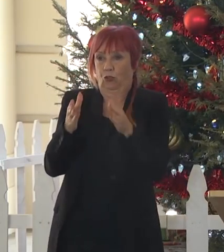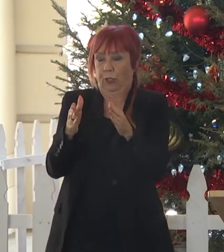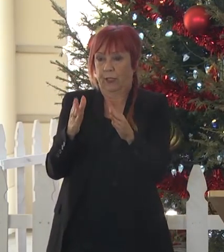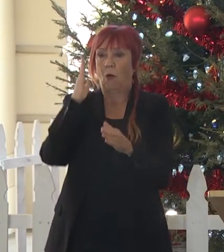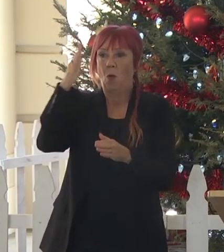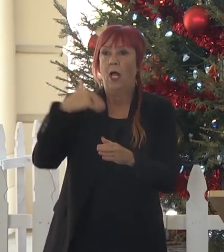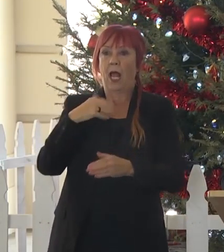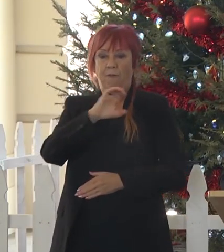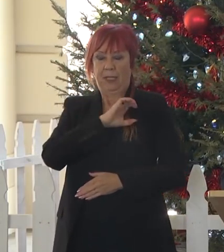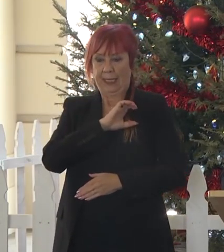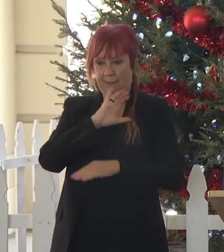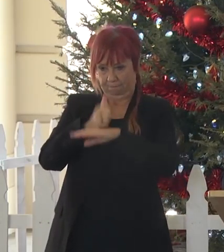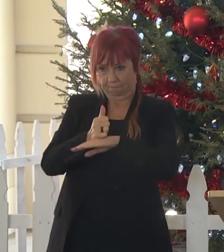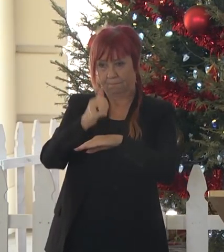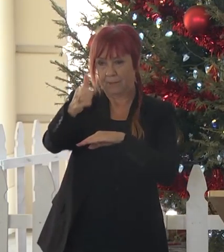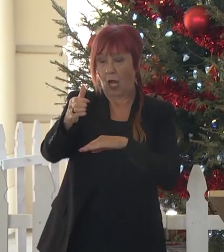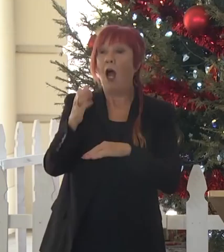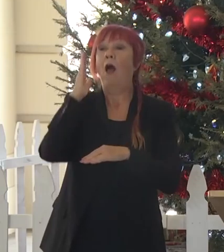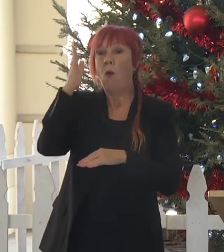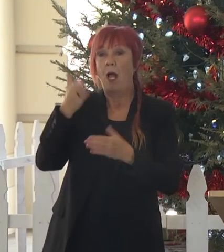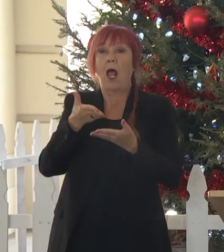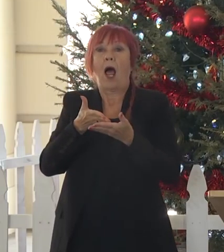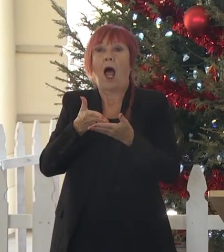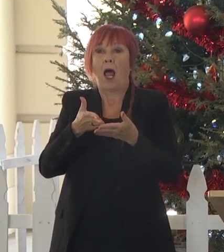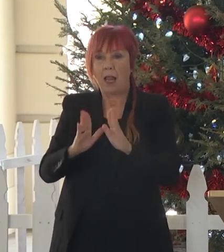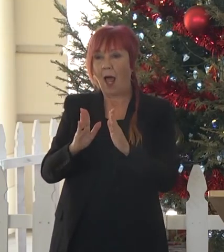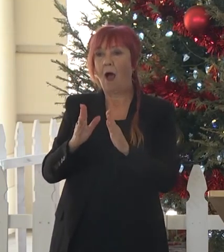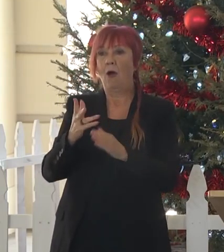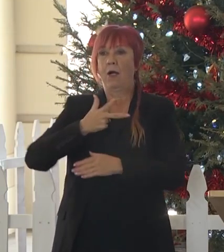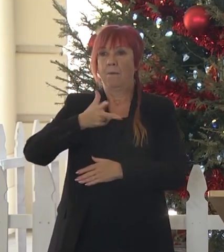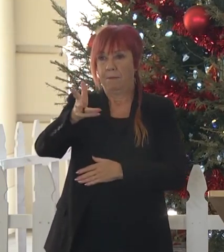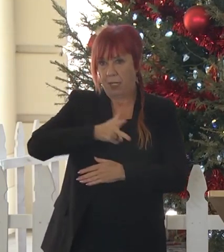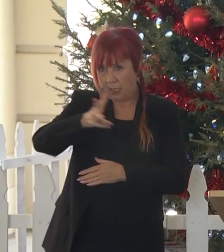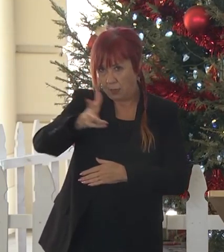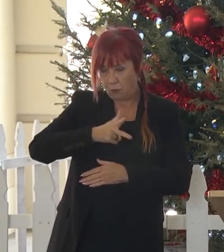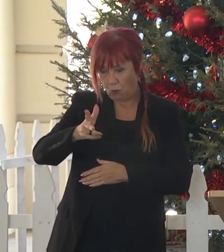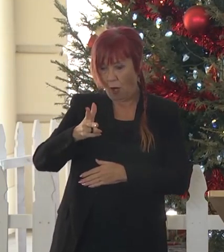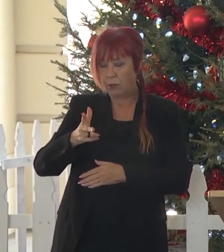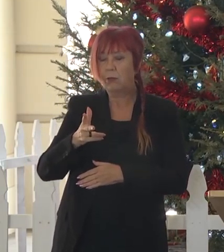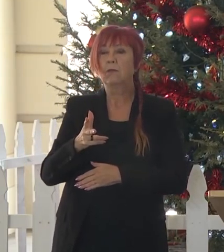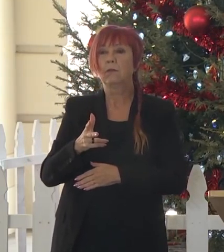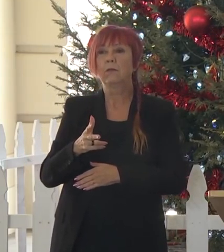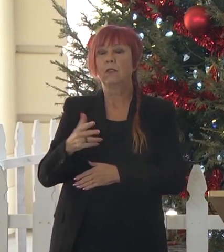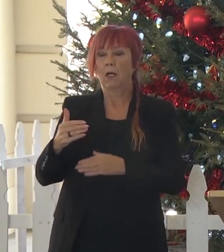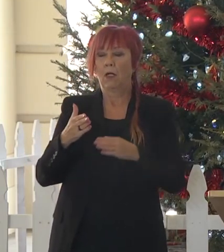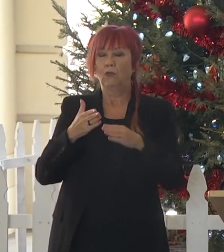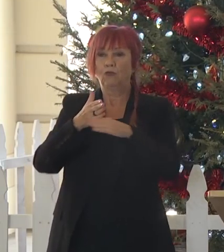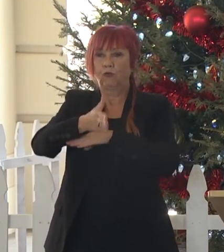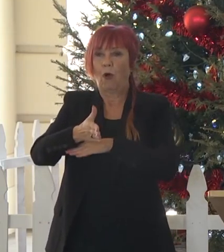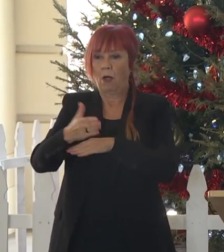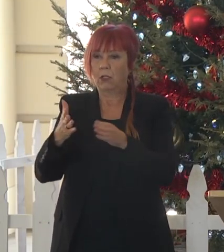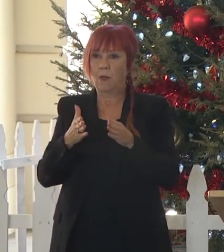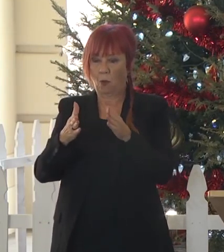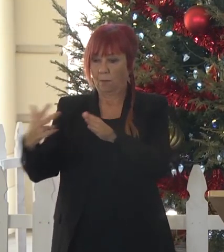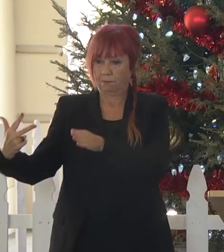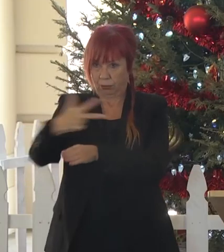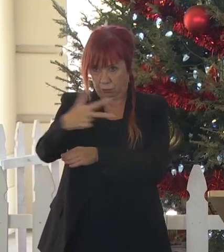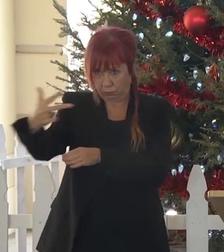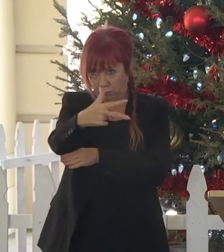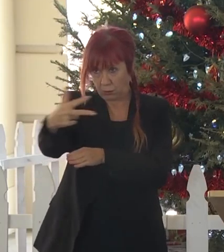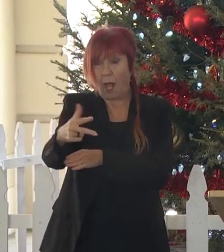enforcement personnel and mobile vehicles to allow access and crossover the parade route. It's important that your viewers, if they're intending